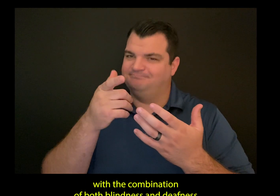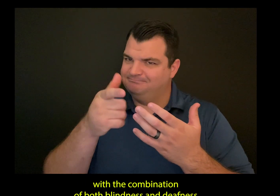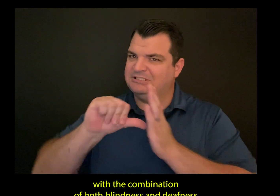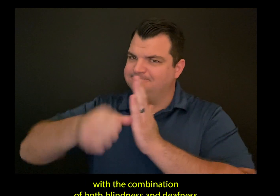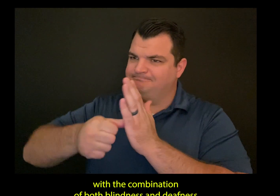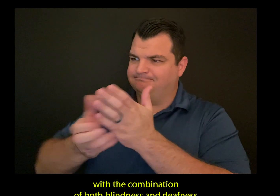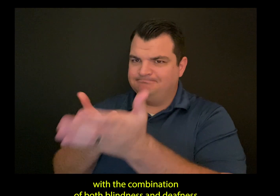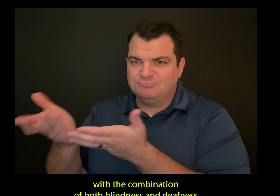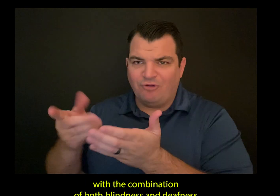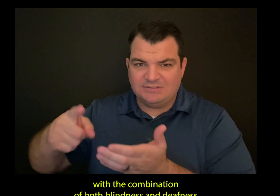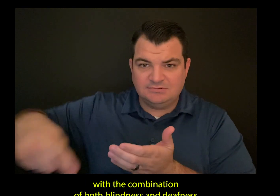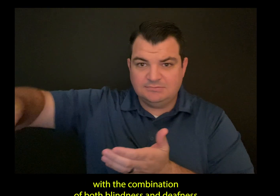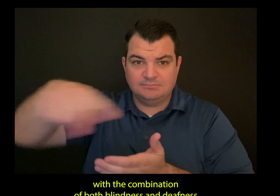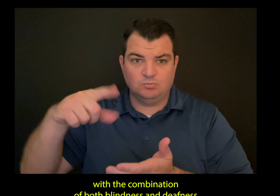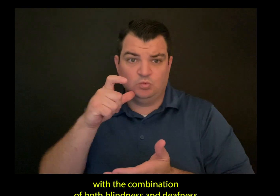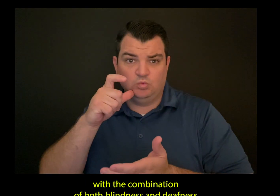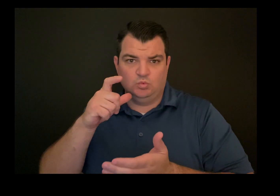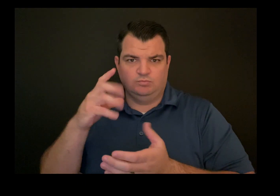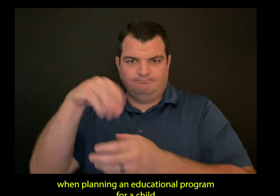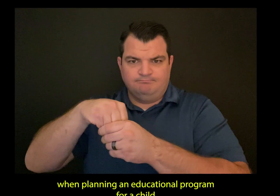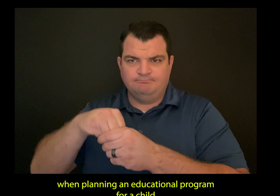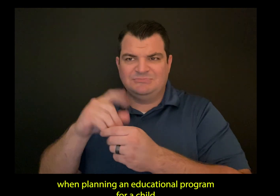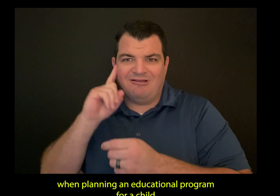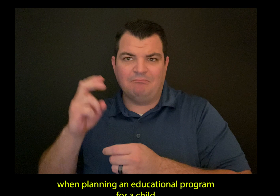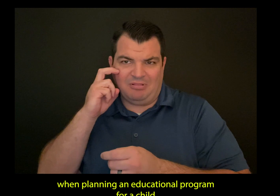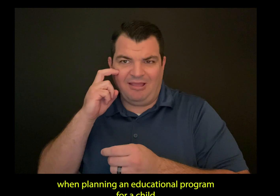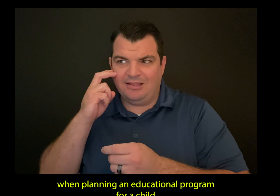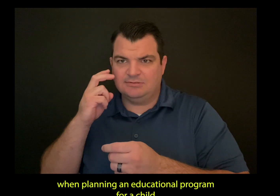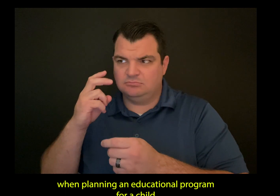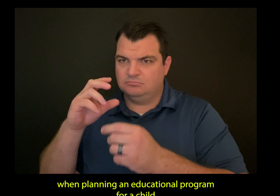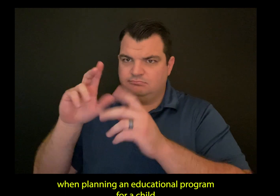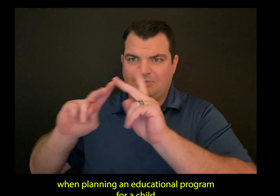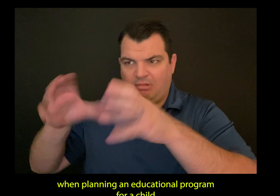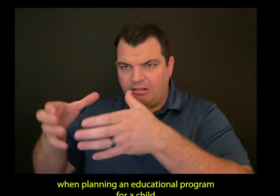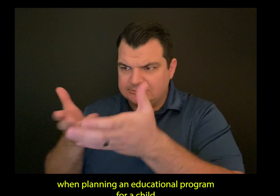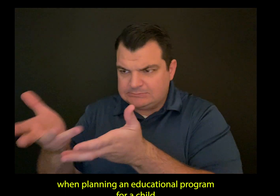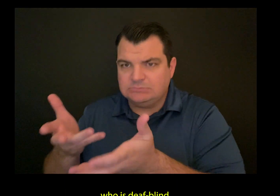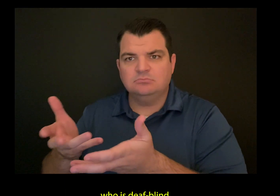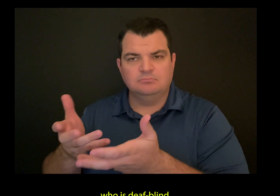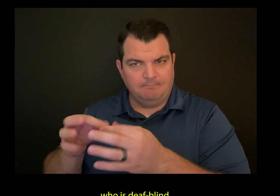the combination of both blindness and deafness when planning an educational program for a child who is